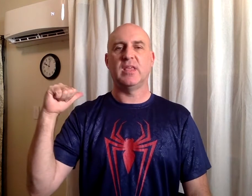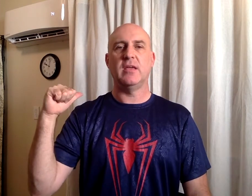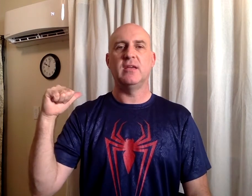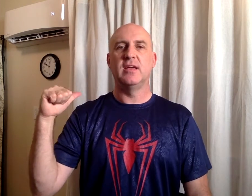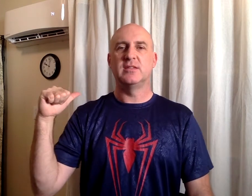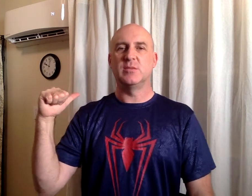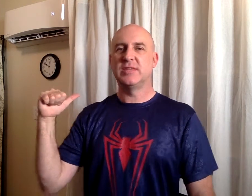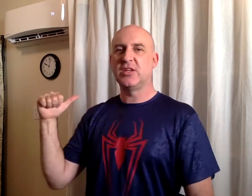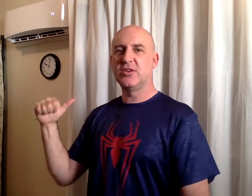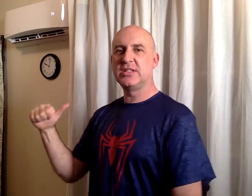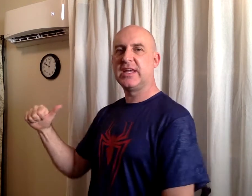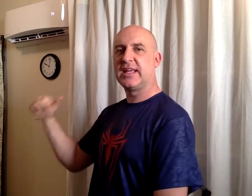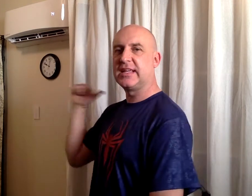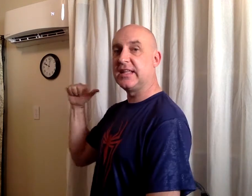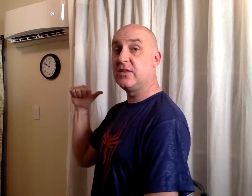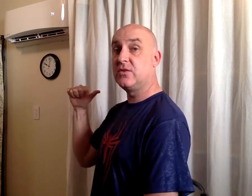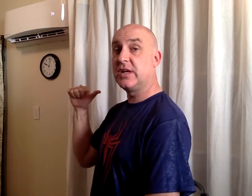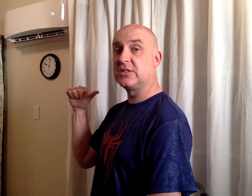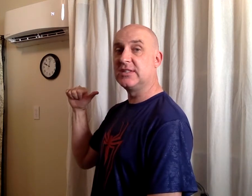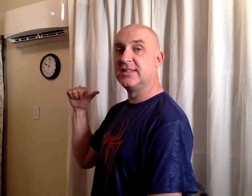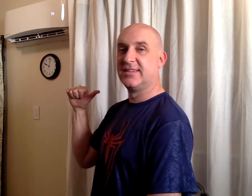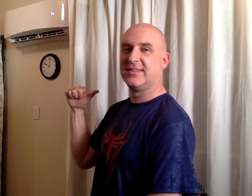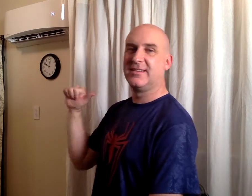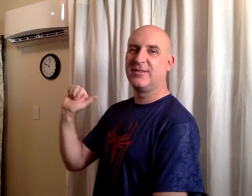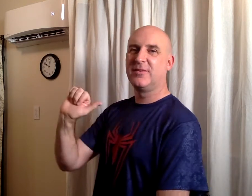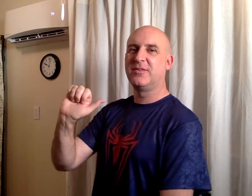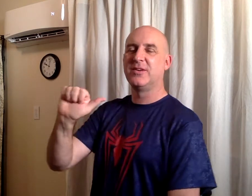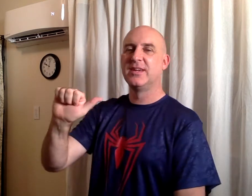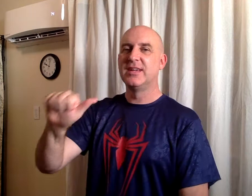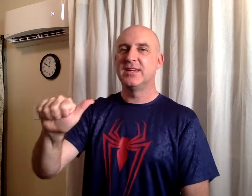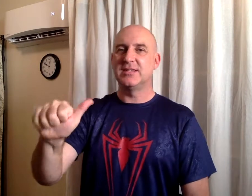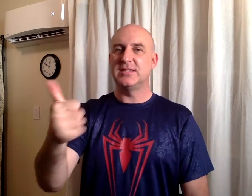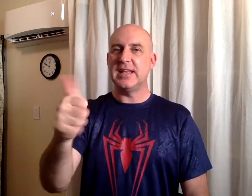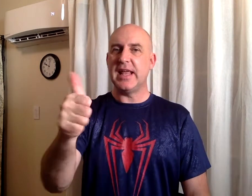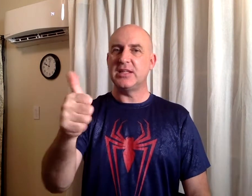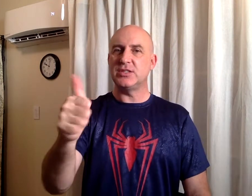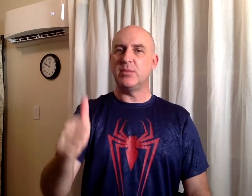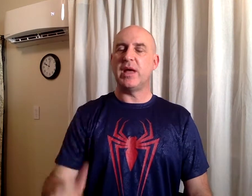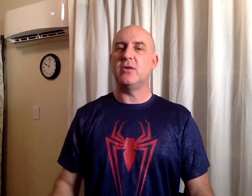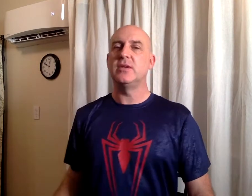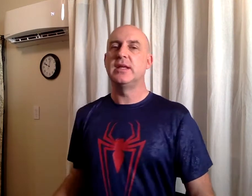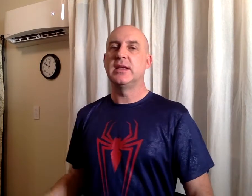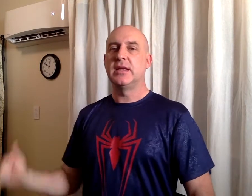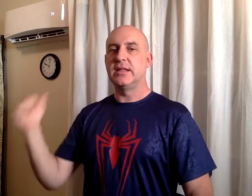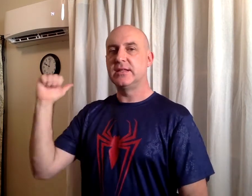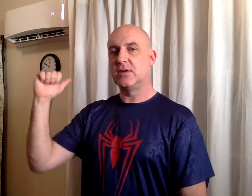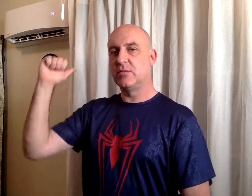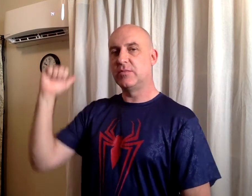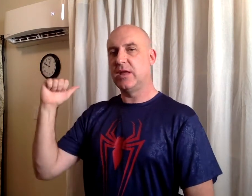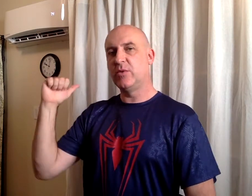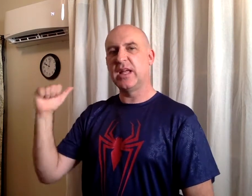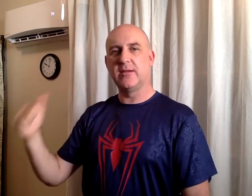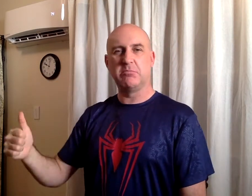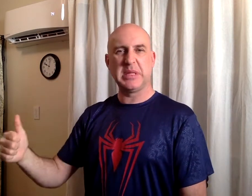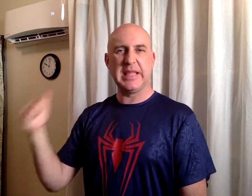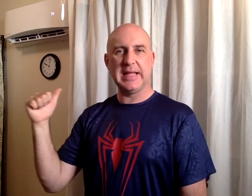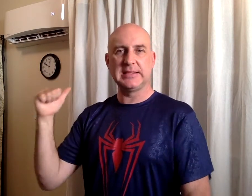Okay, it's almost like you're hitchhiking the other direction. You have your 10 hand shape out. This arm, the elbow kind of plants